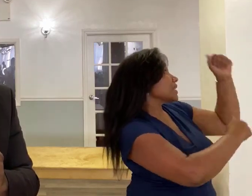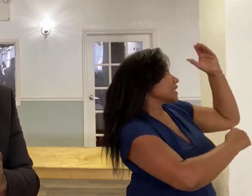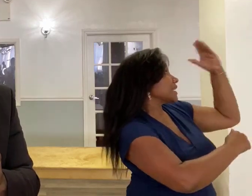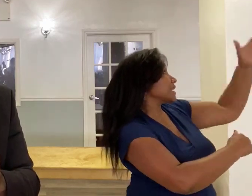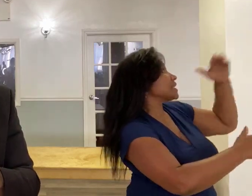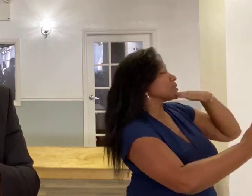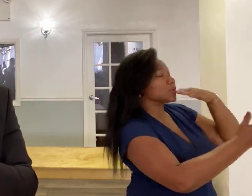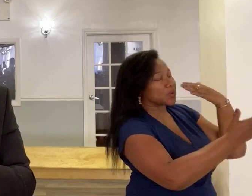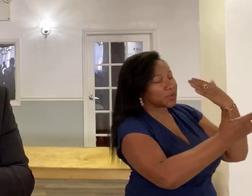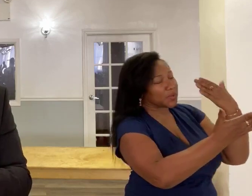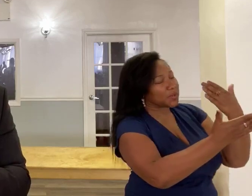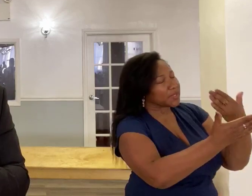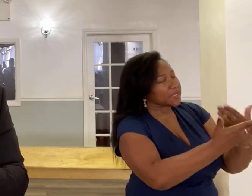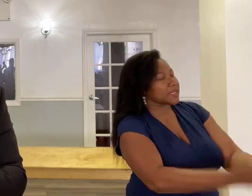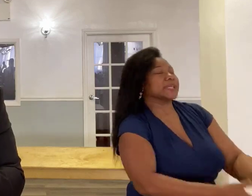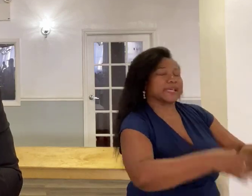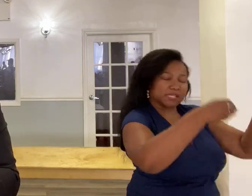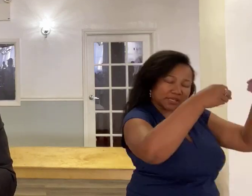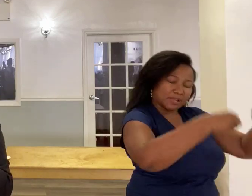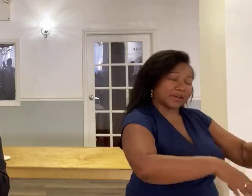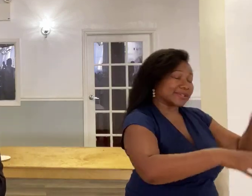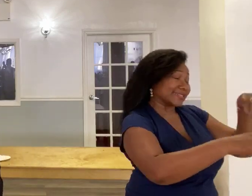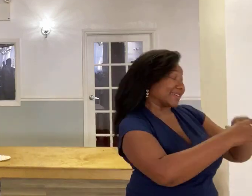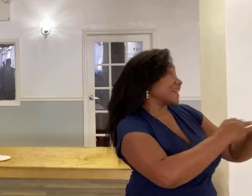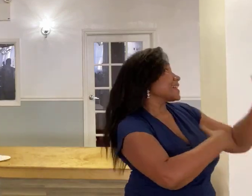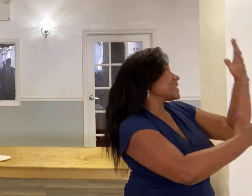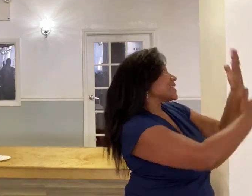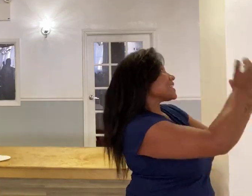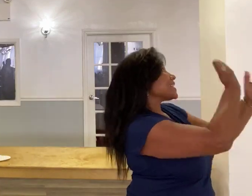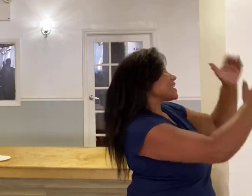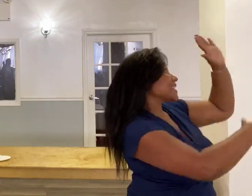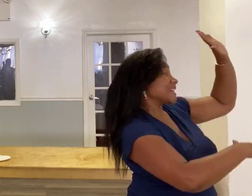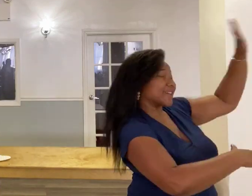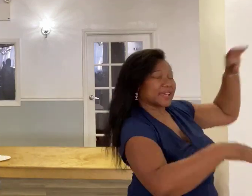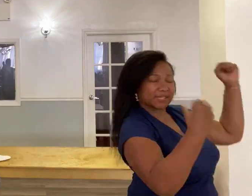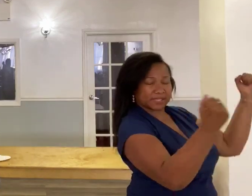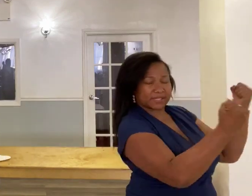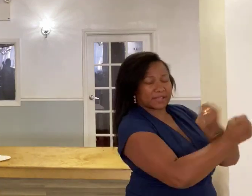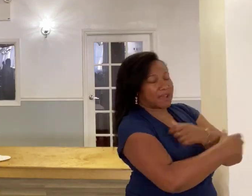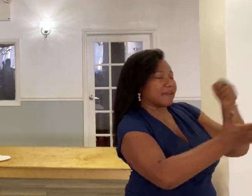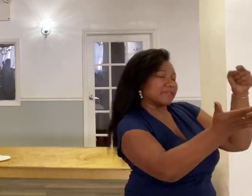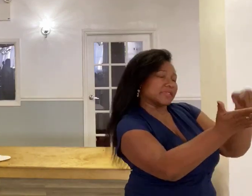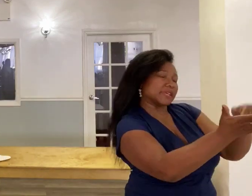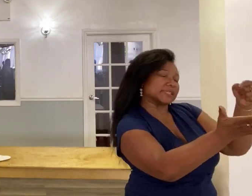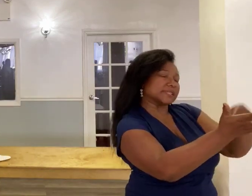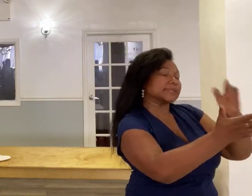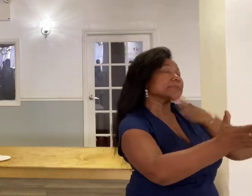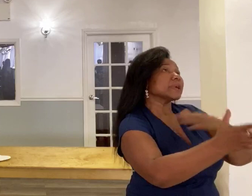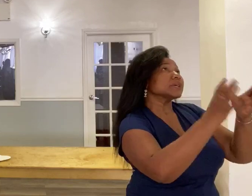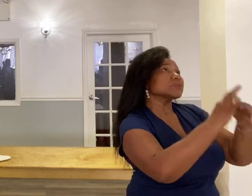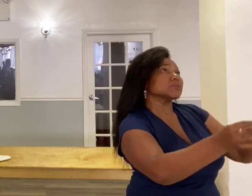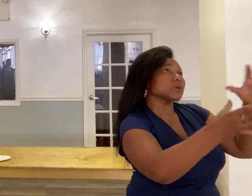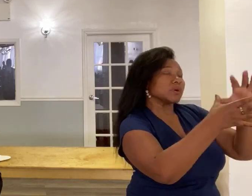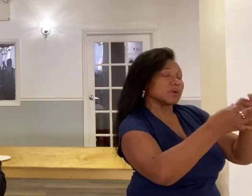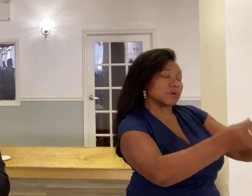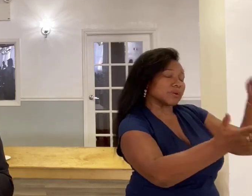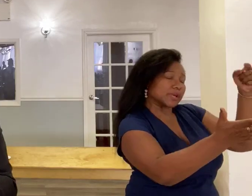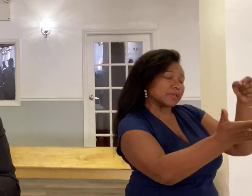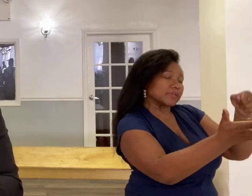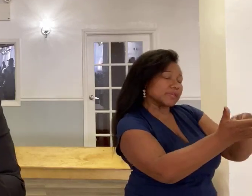His goodness, lost in His love. This is my story, this is